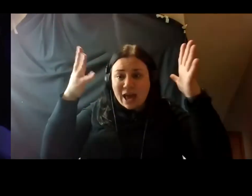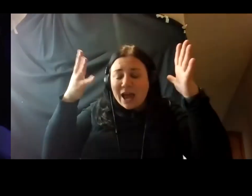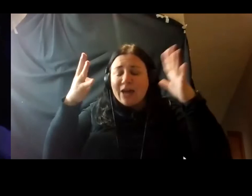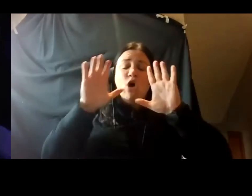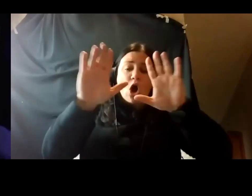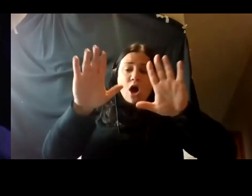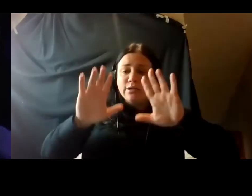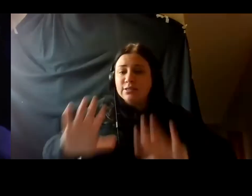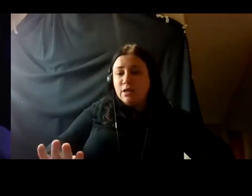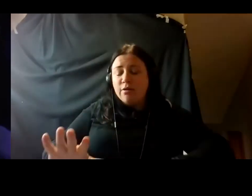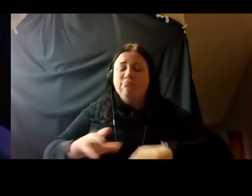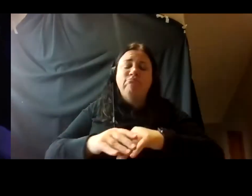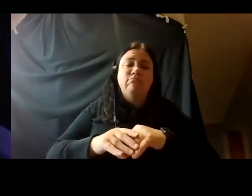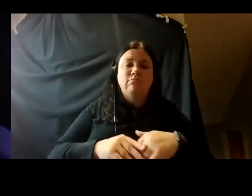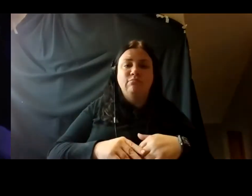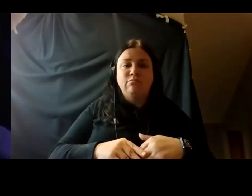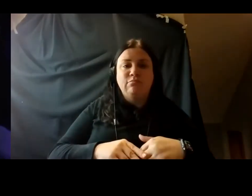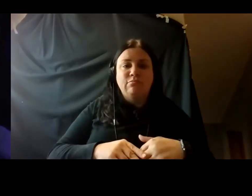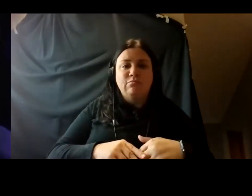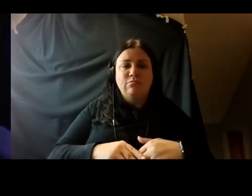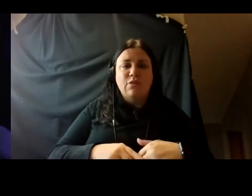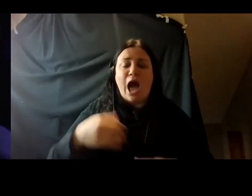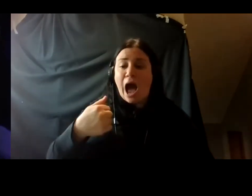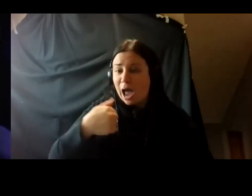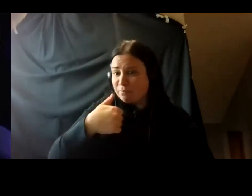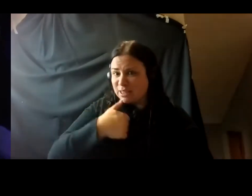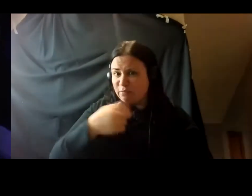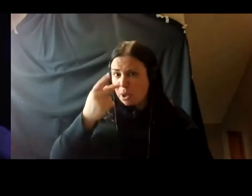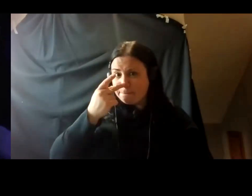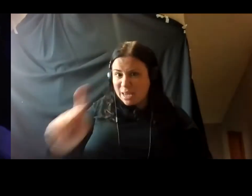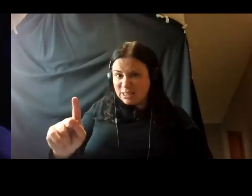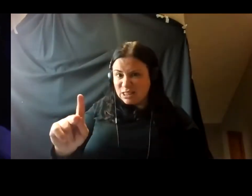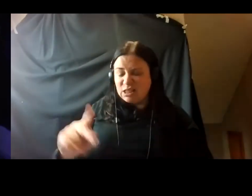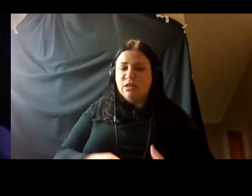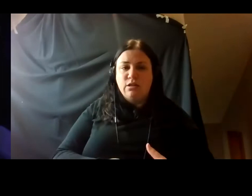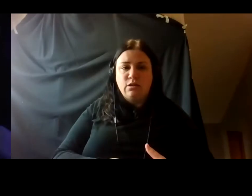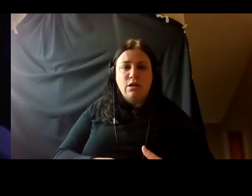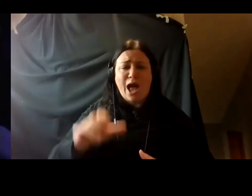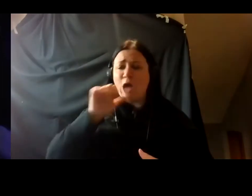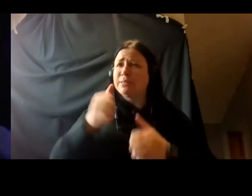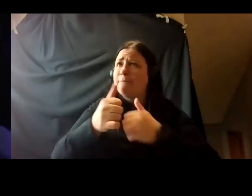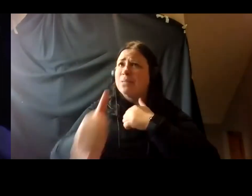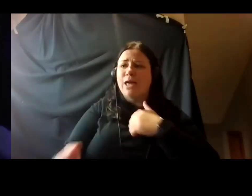awesome. That's so great, right? I was so pissed. I was beyond pissed.